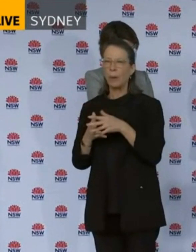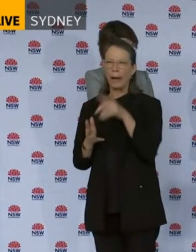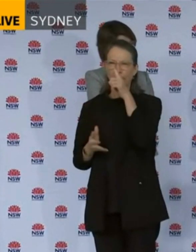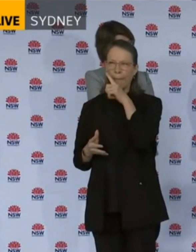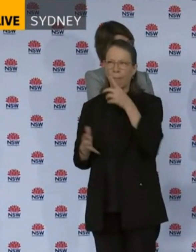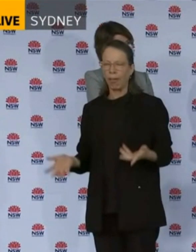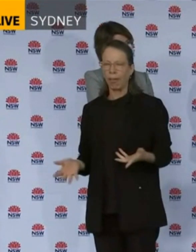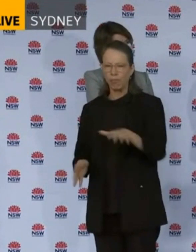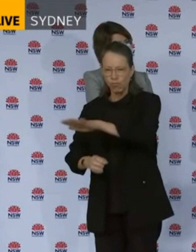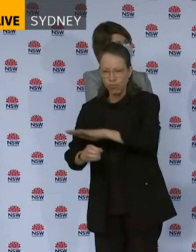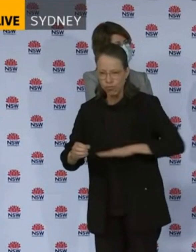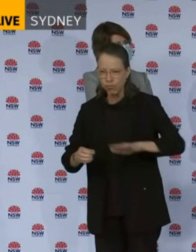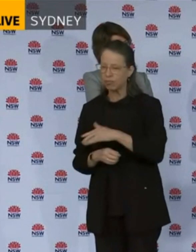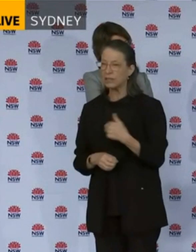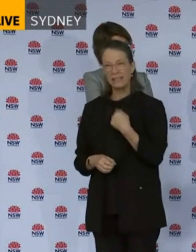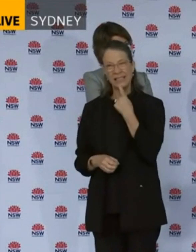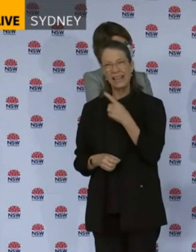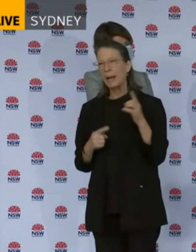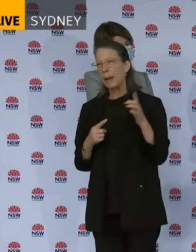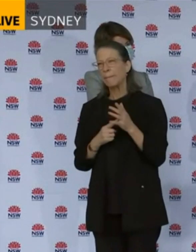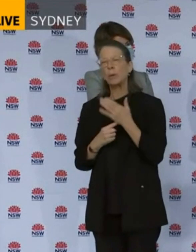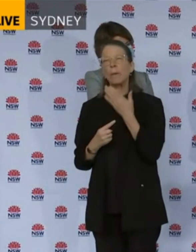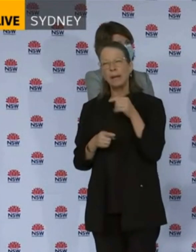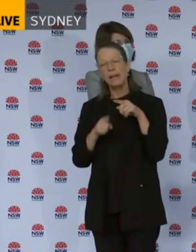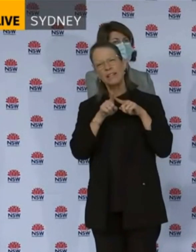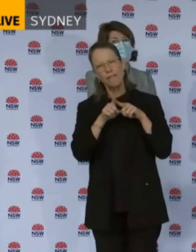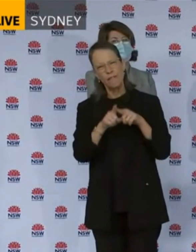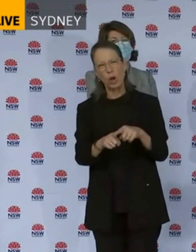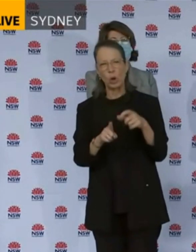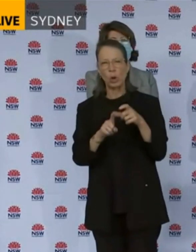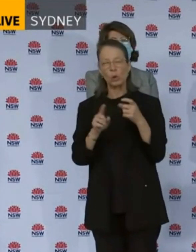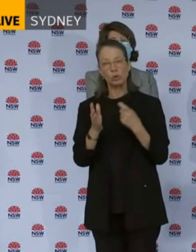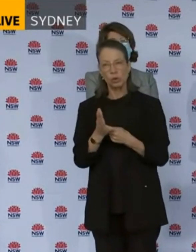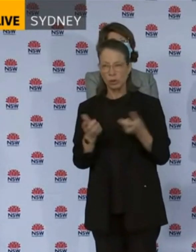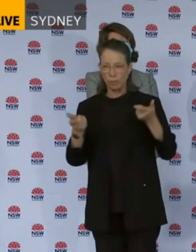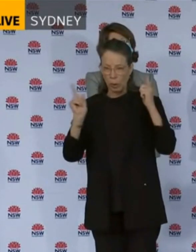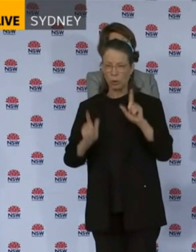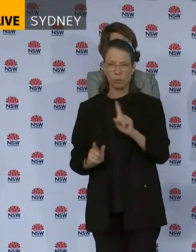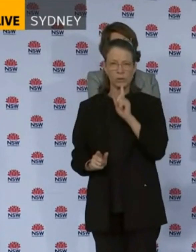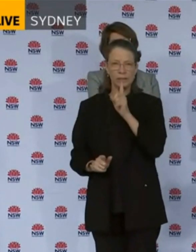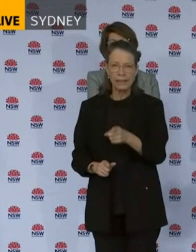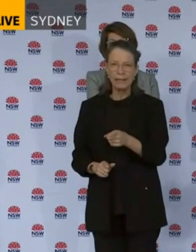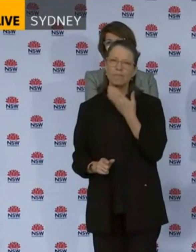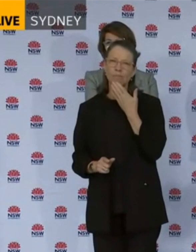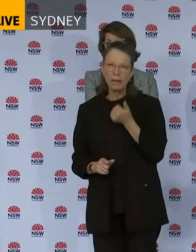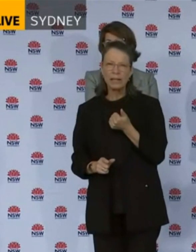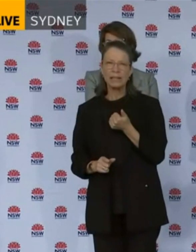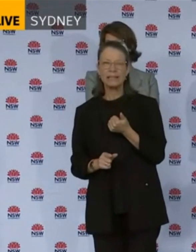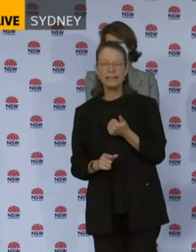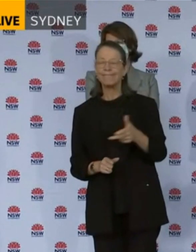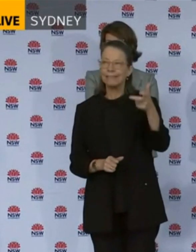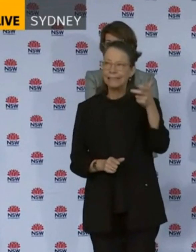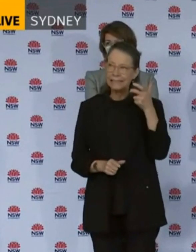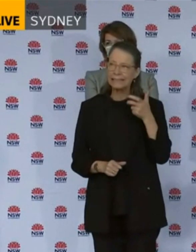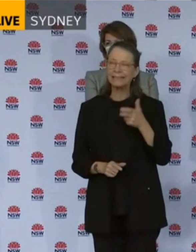listening today to please follow Dr. Chant's health advice. Please follow the advice the government is providing. If we all work together,